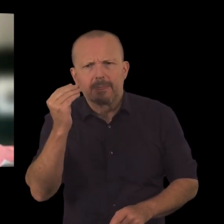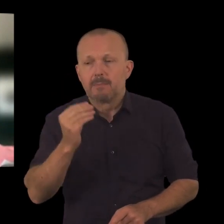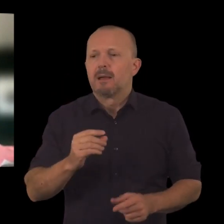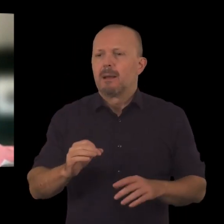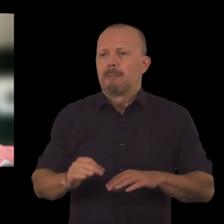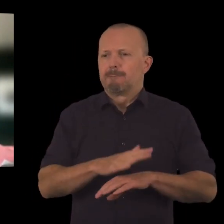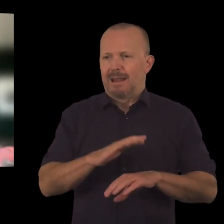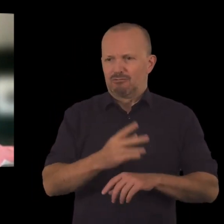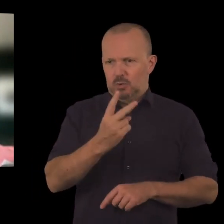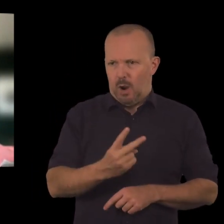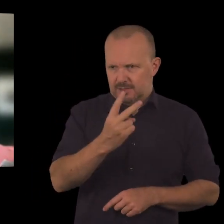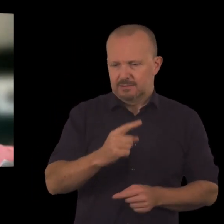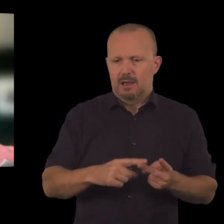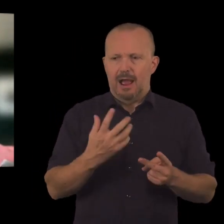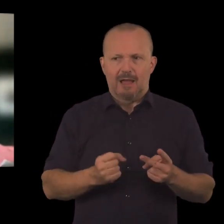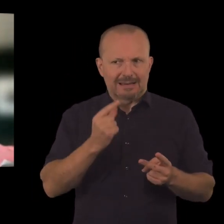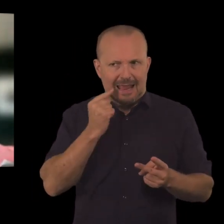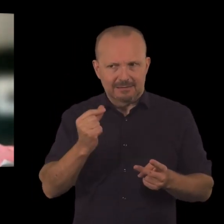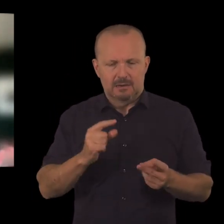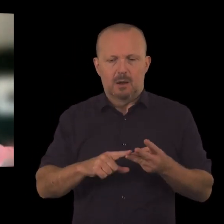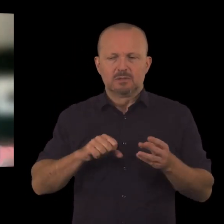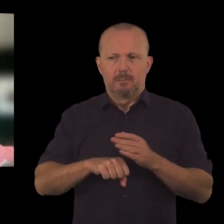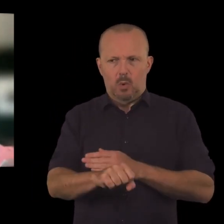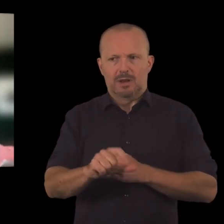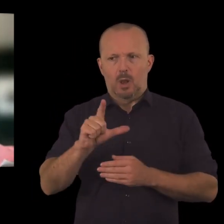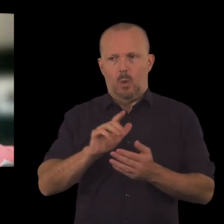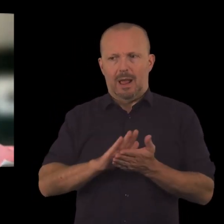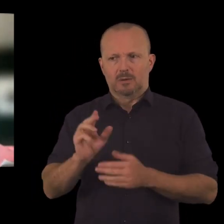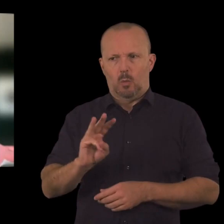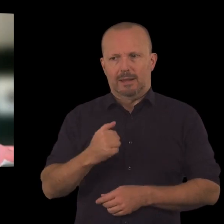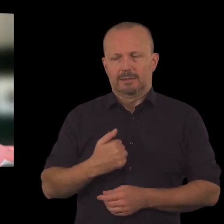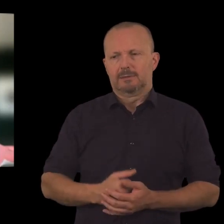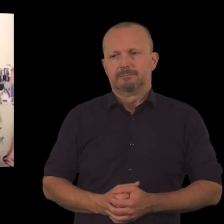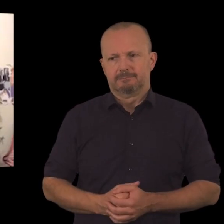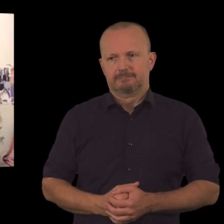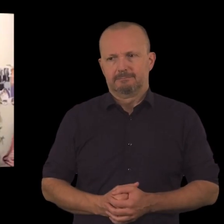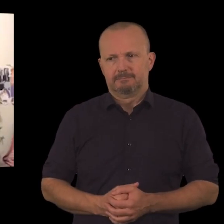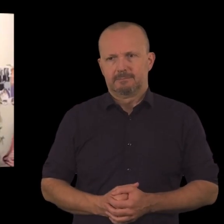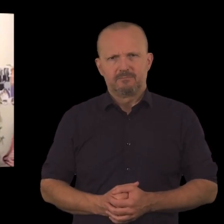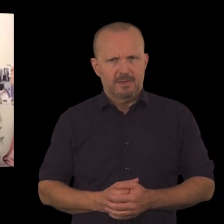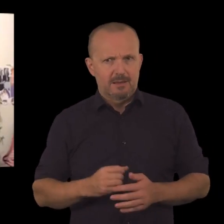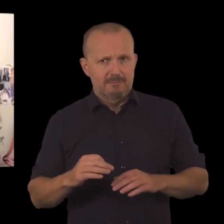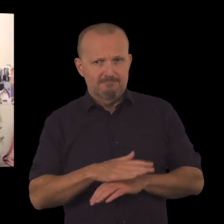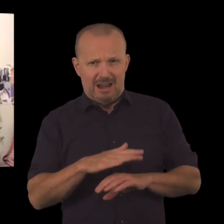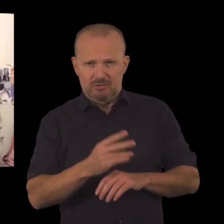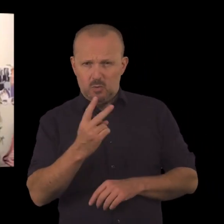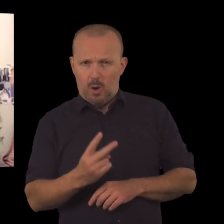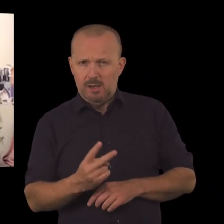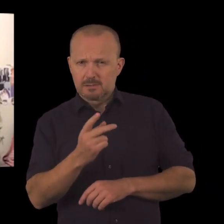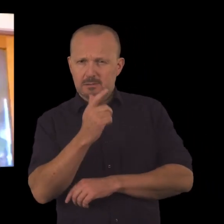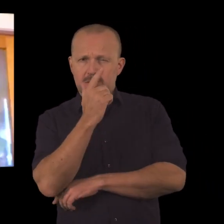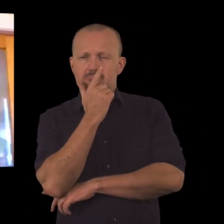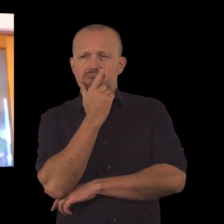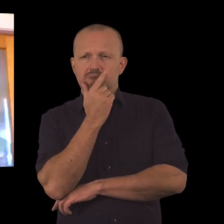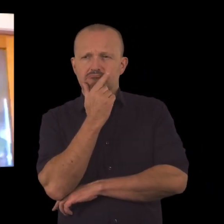Claire, do you want to guess Emily's ones? Yeah, Emily, tell me again.